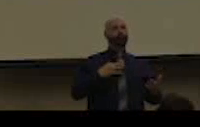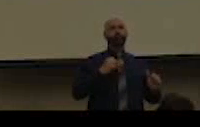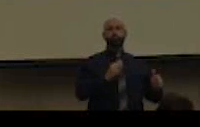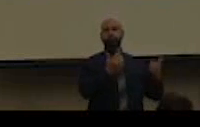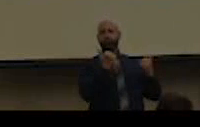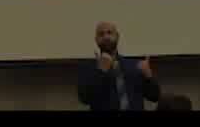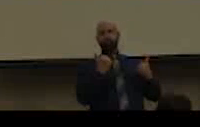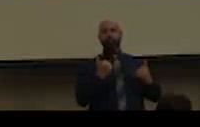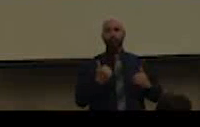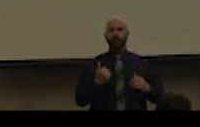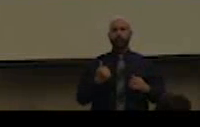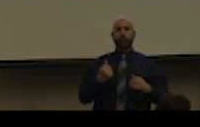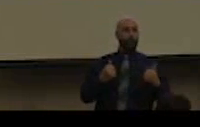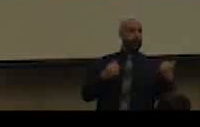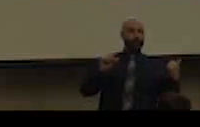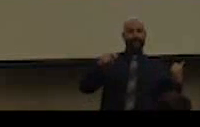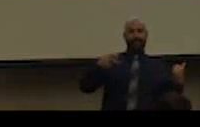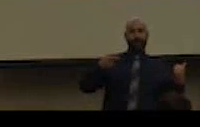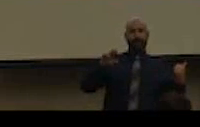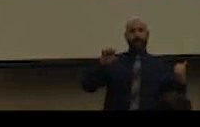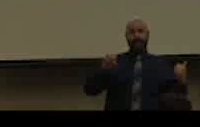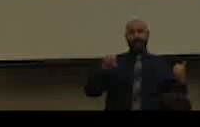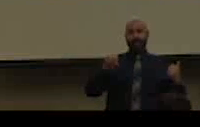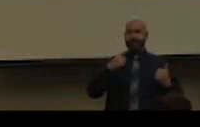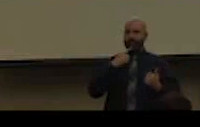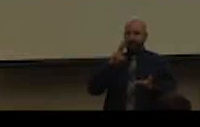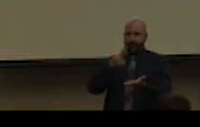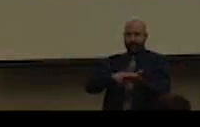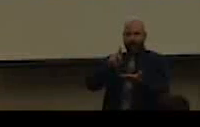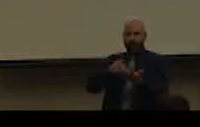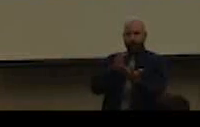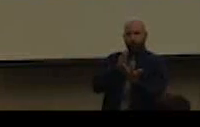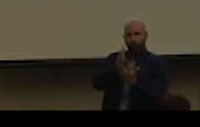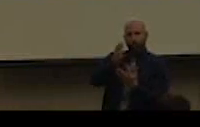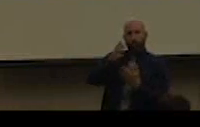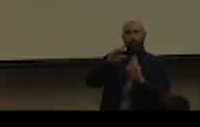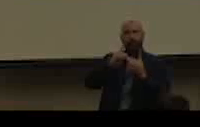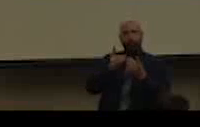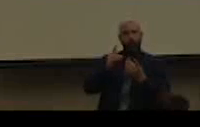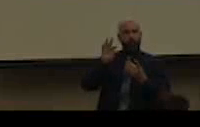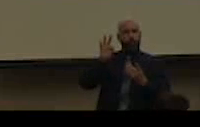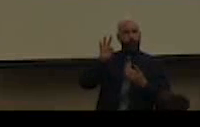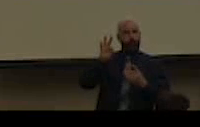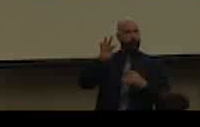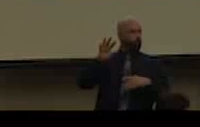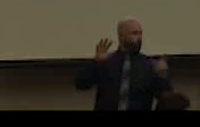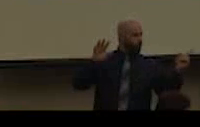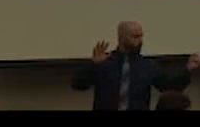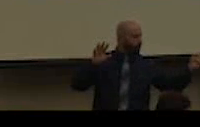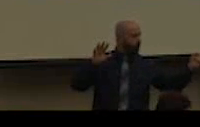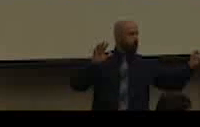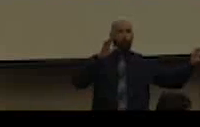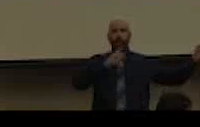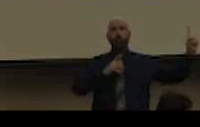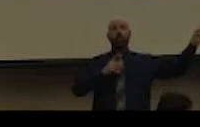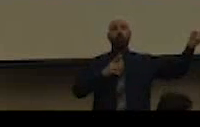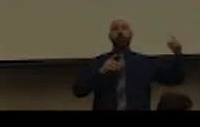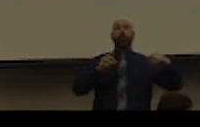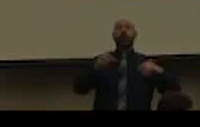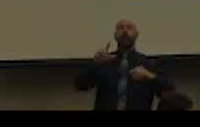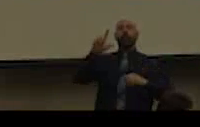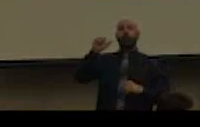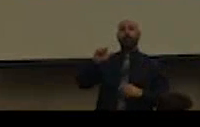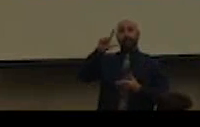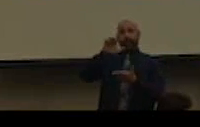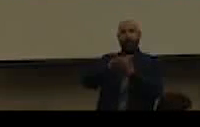through Department of Ed and the Department of Administration. So on Louisiana Beliefs, there's literally a page called Saving Money Through